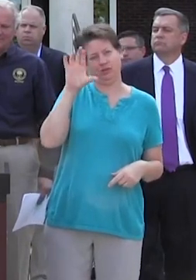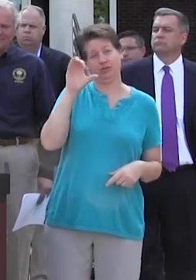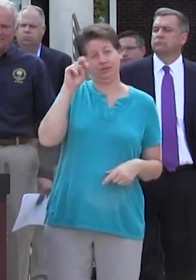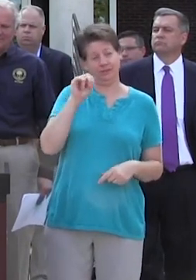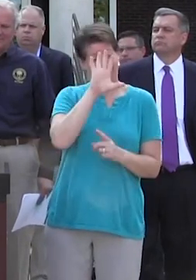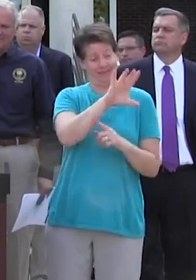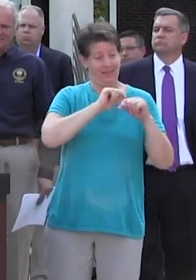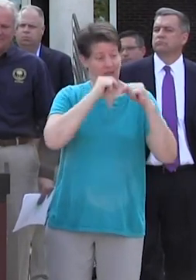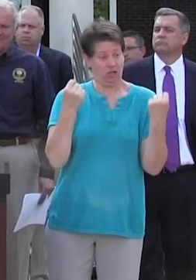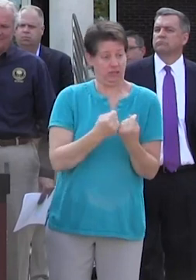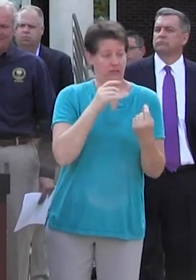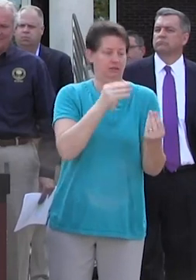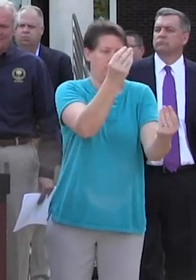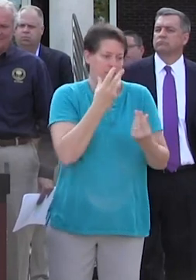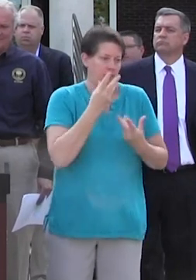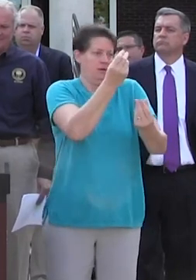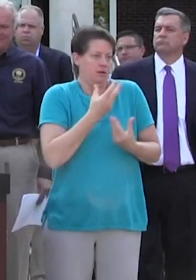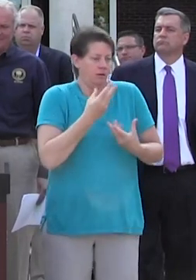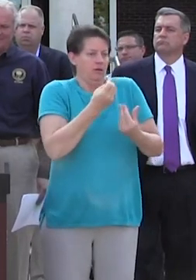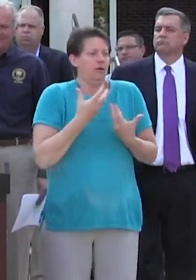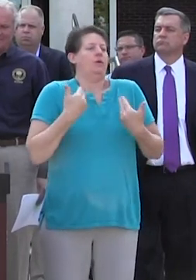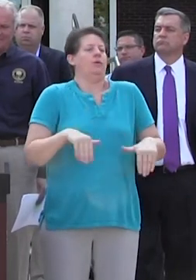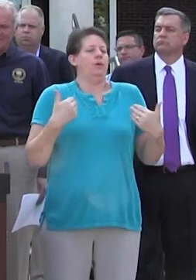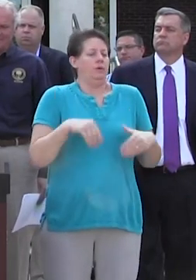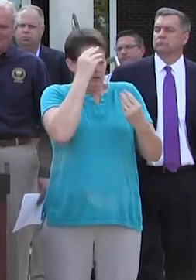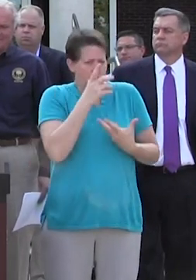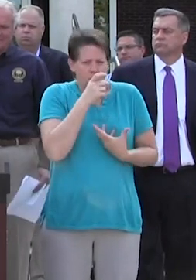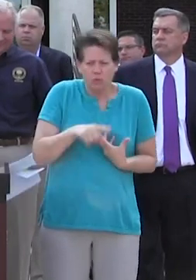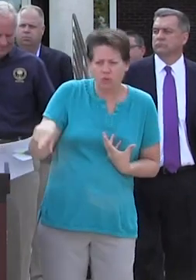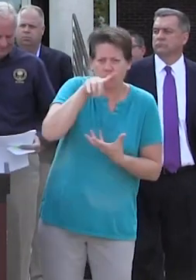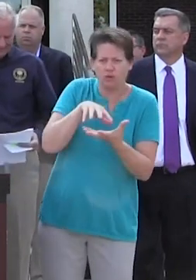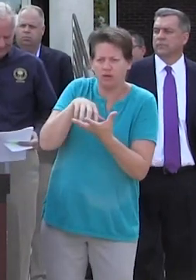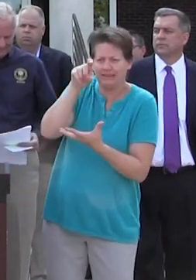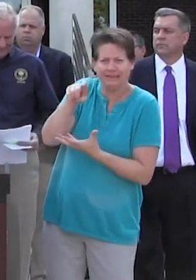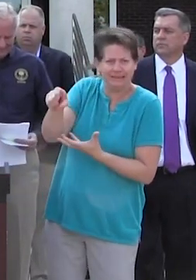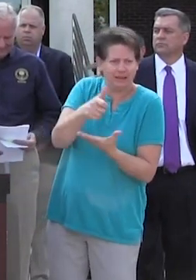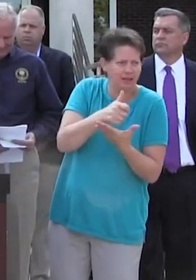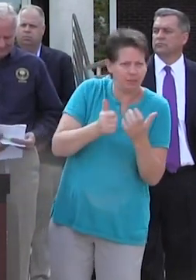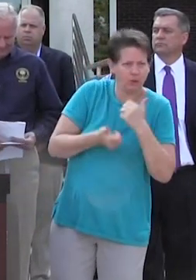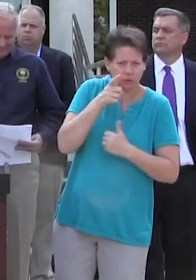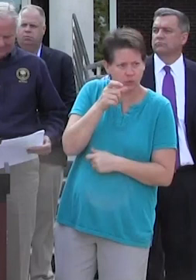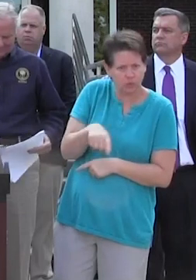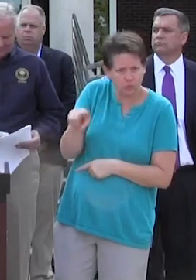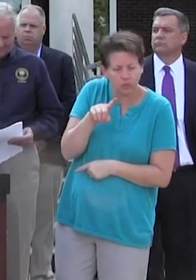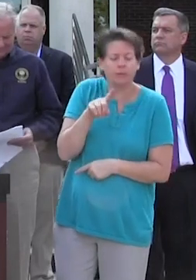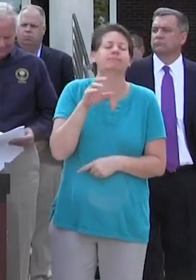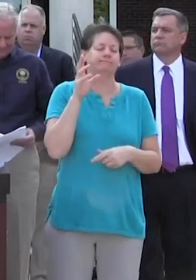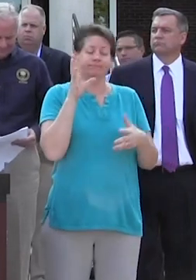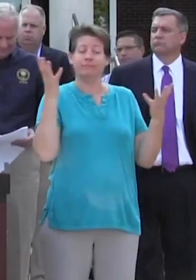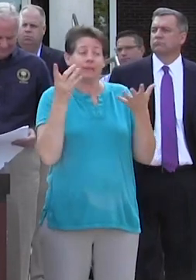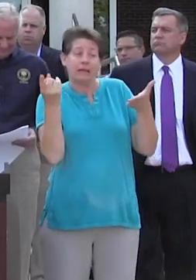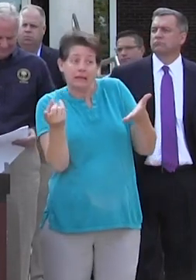provided us with incredible information on those that are most vulnerable, next week we will issue the